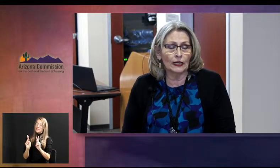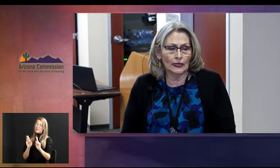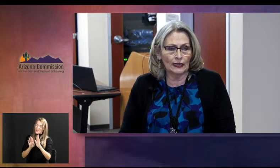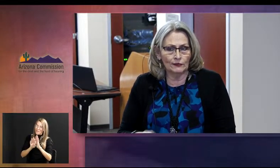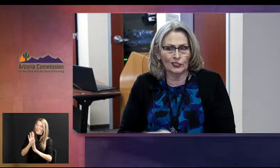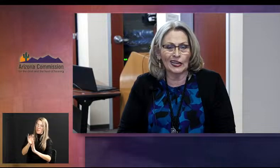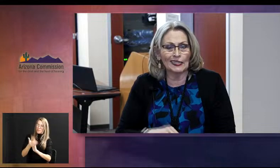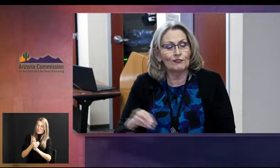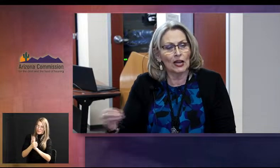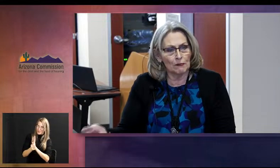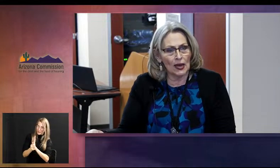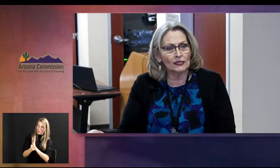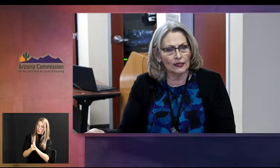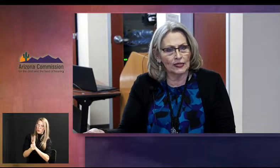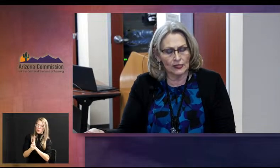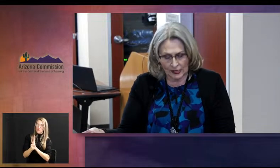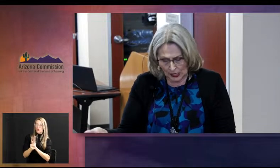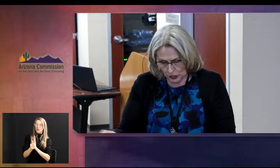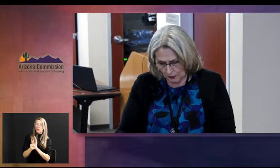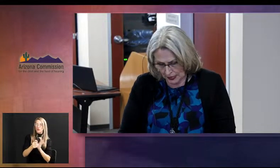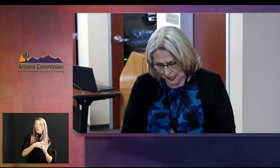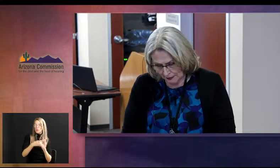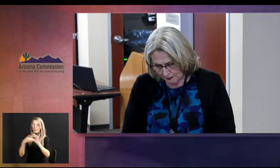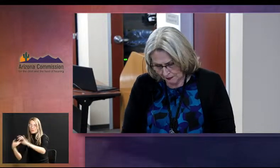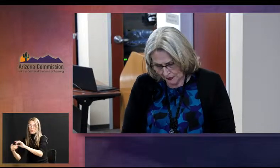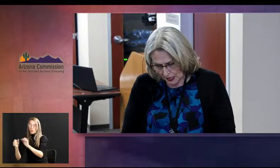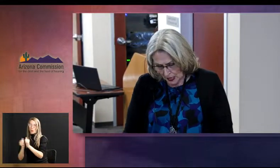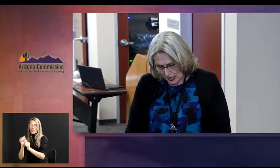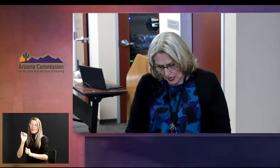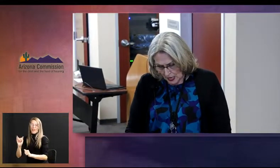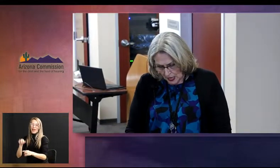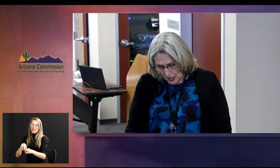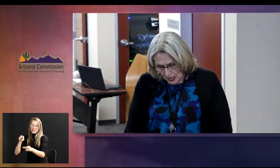skills to kind of tie back to that succession plan.